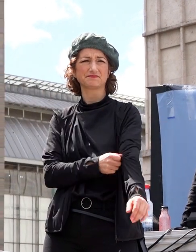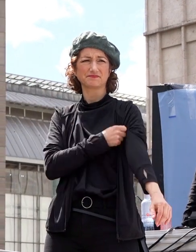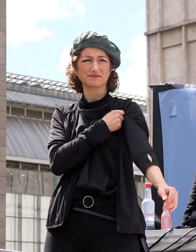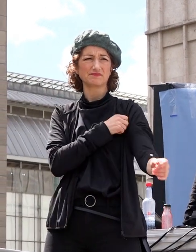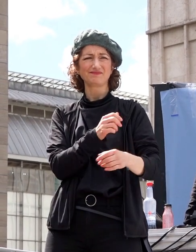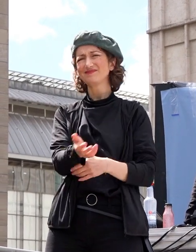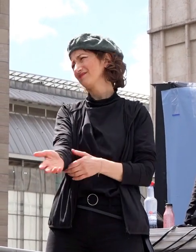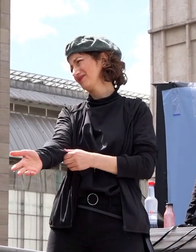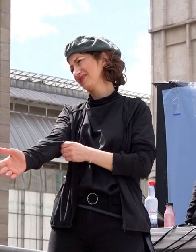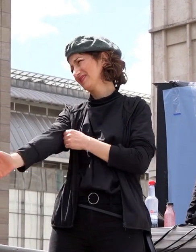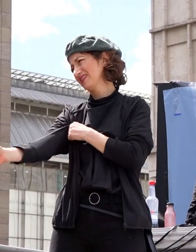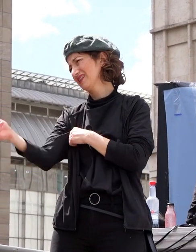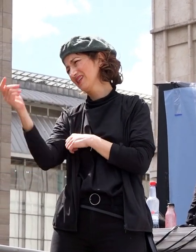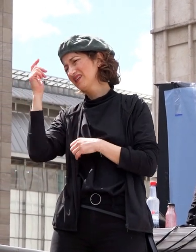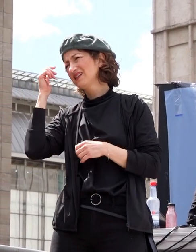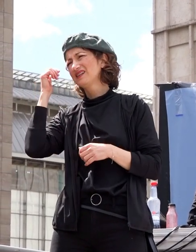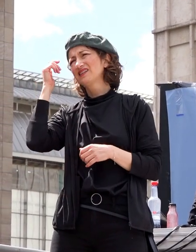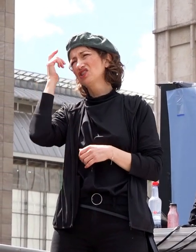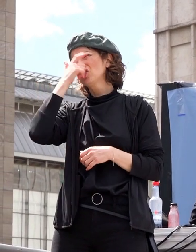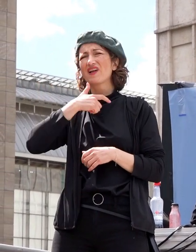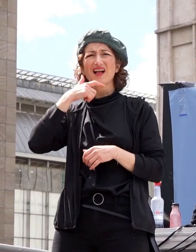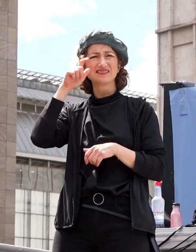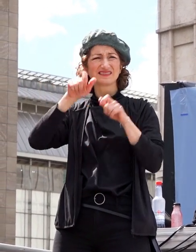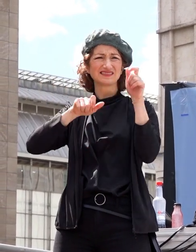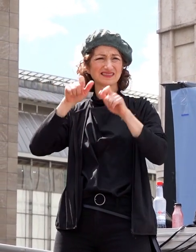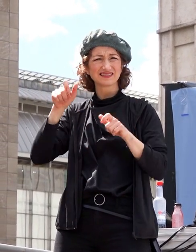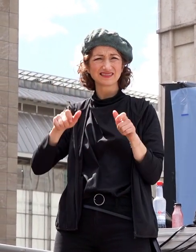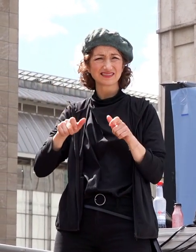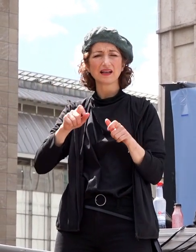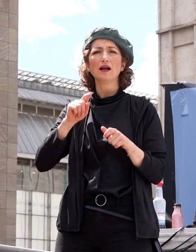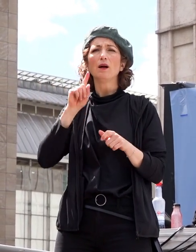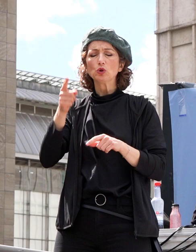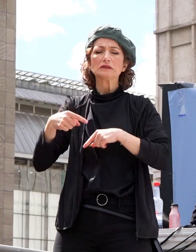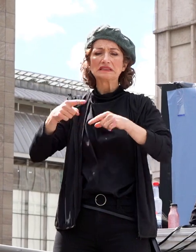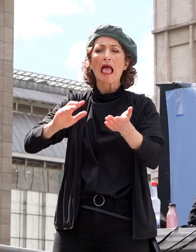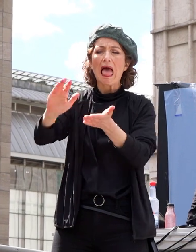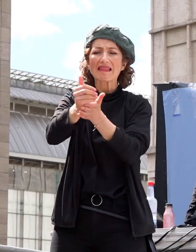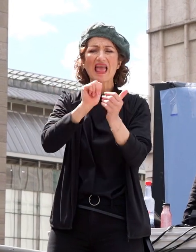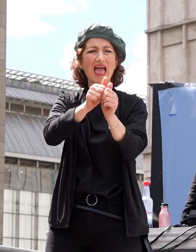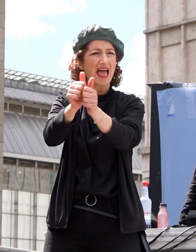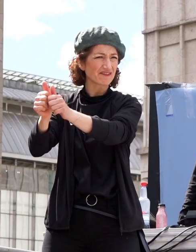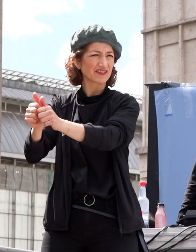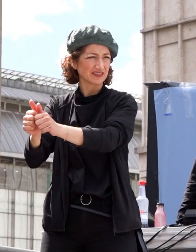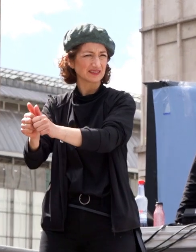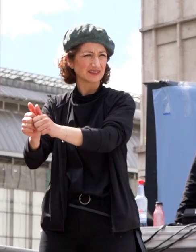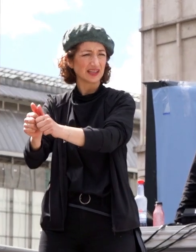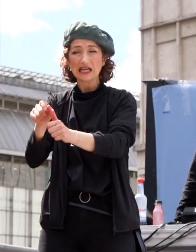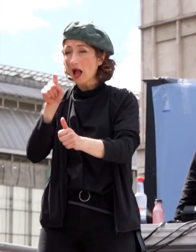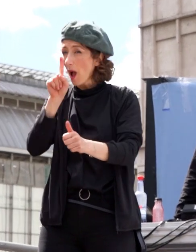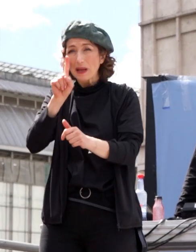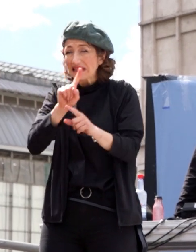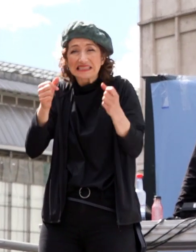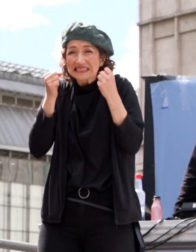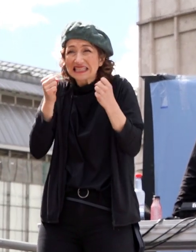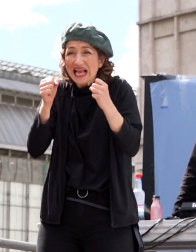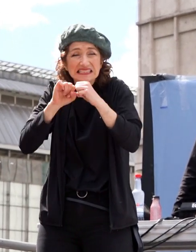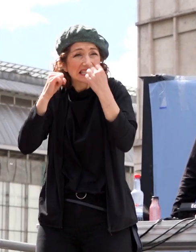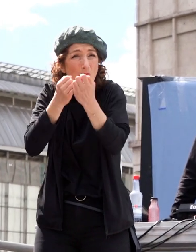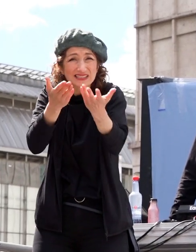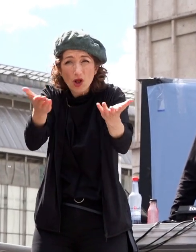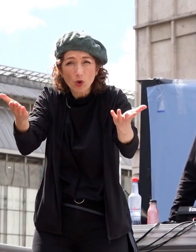If black people are made to harvest food in unsafe conditions, that is economic